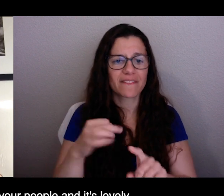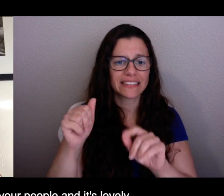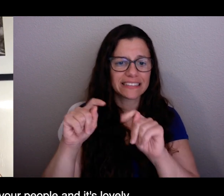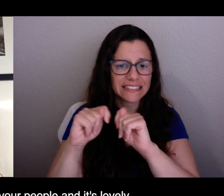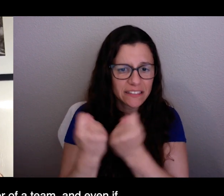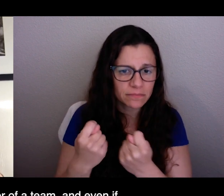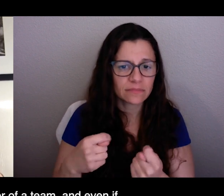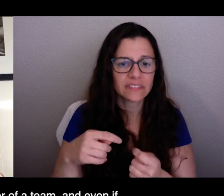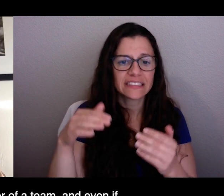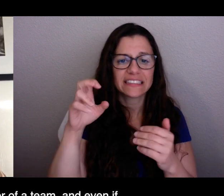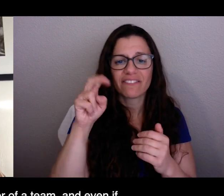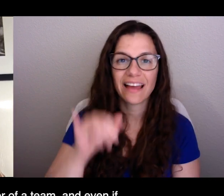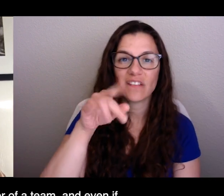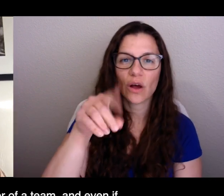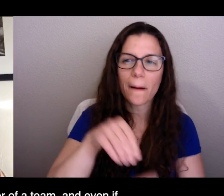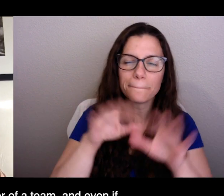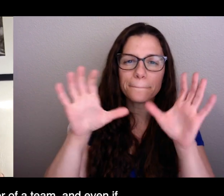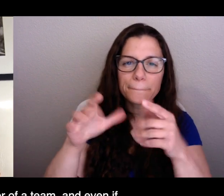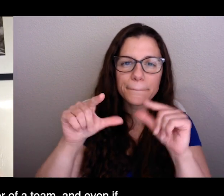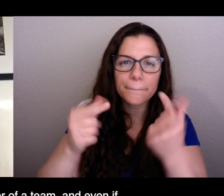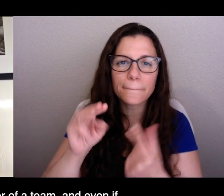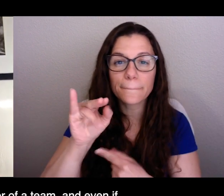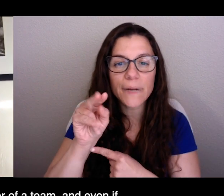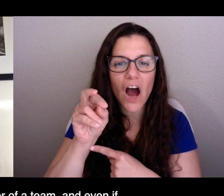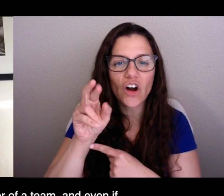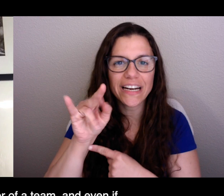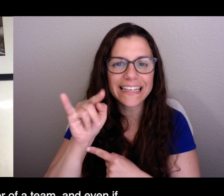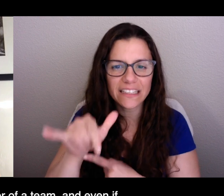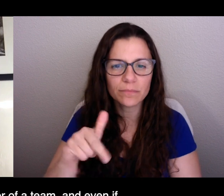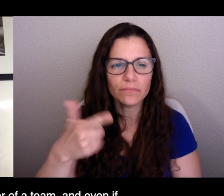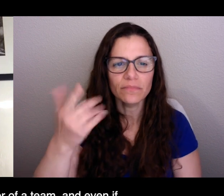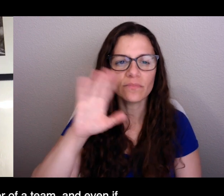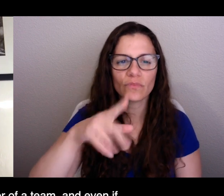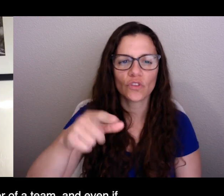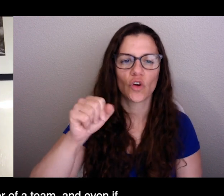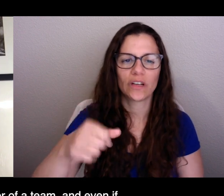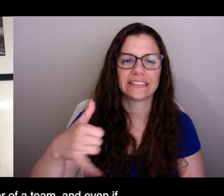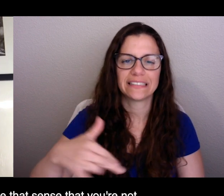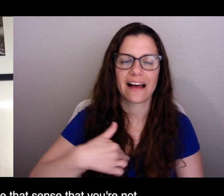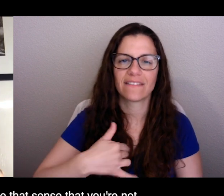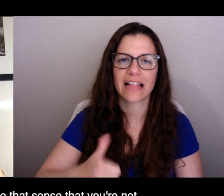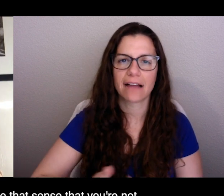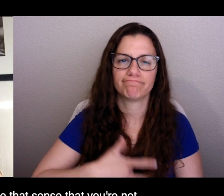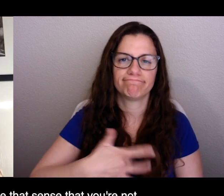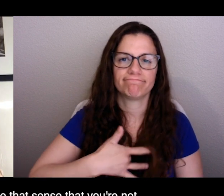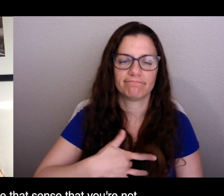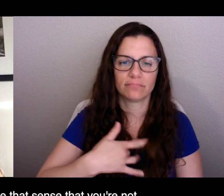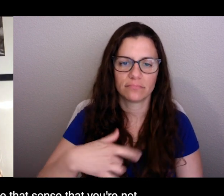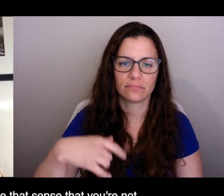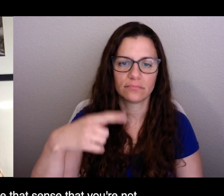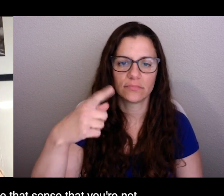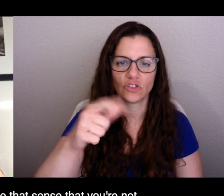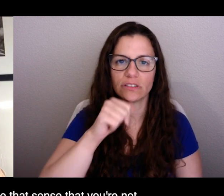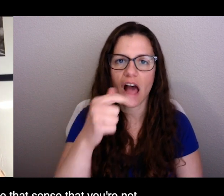wonderful things as the member of a team. And even if you are in the minority, you could still have that